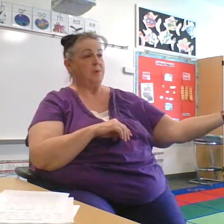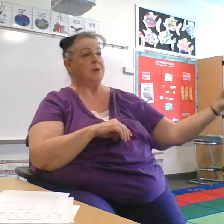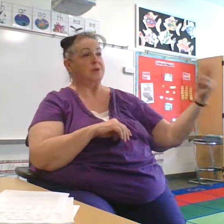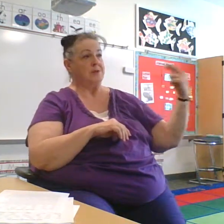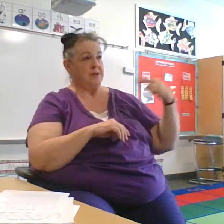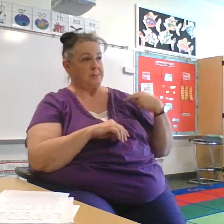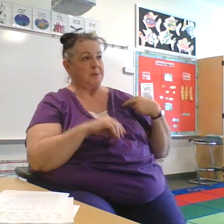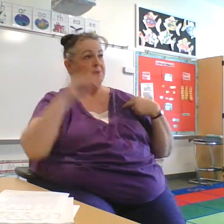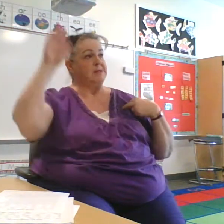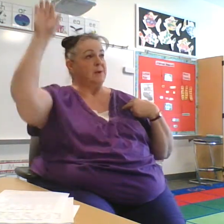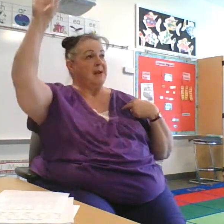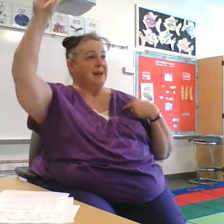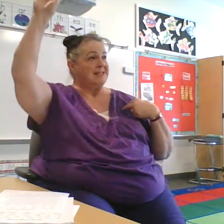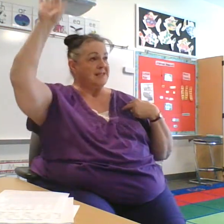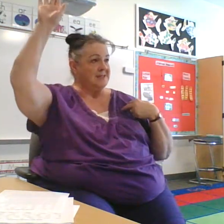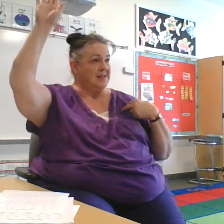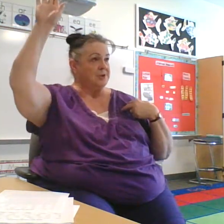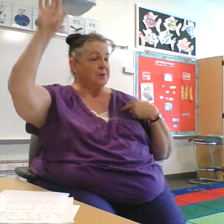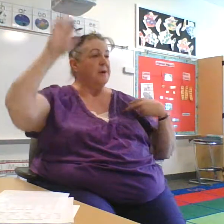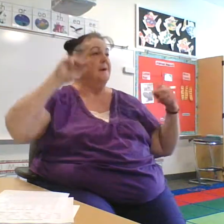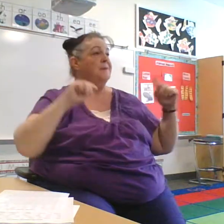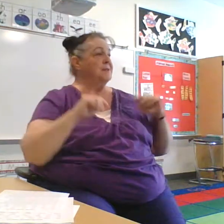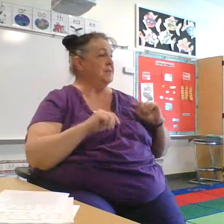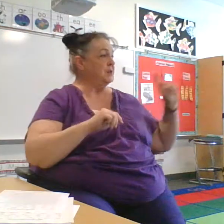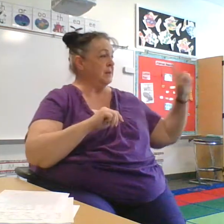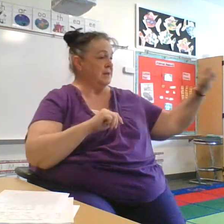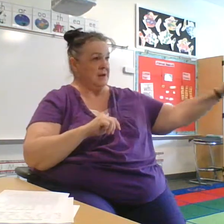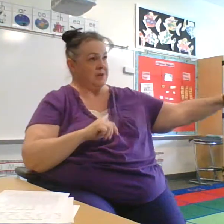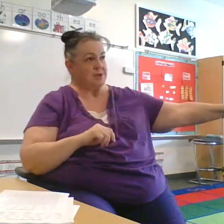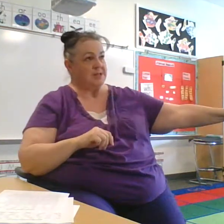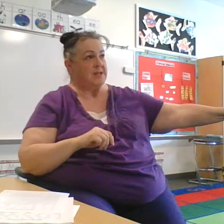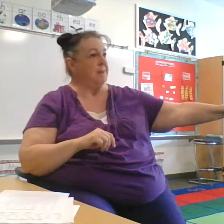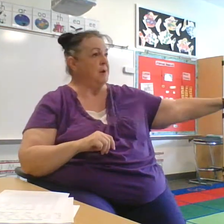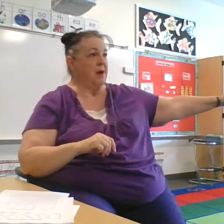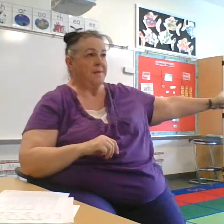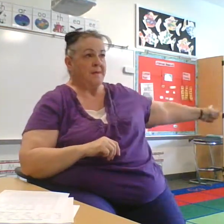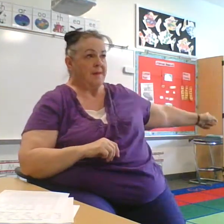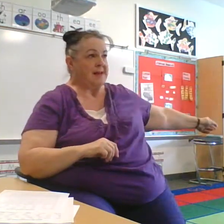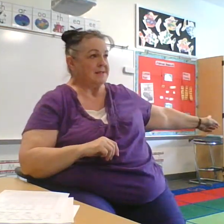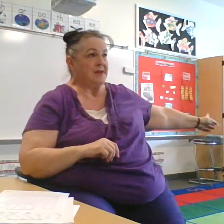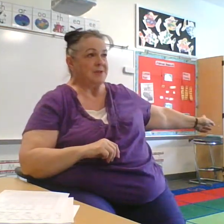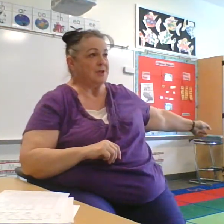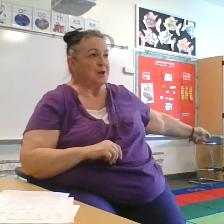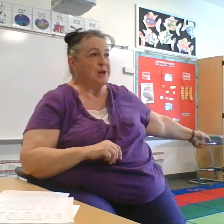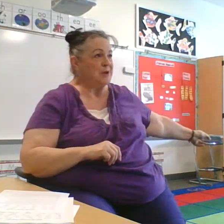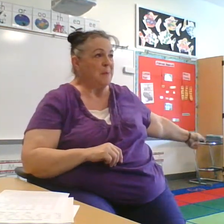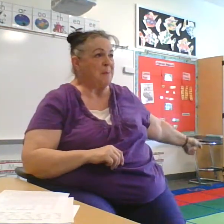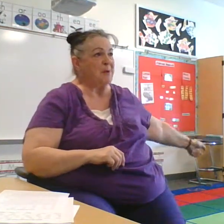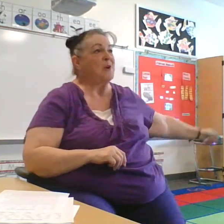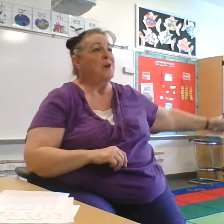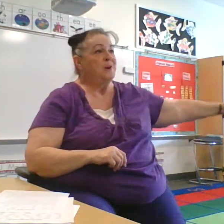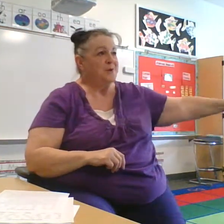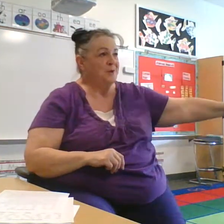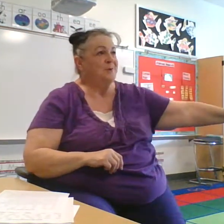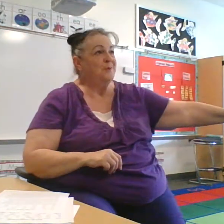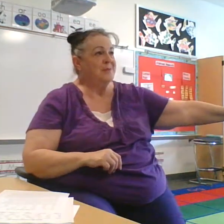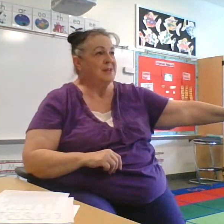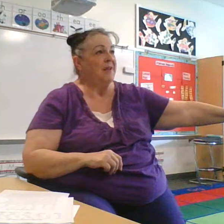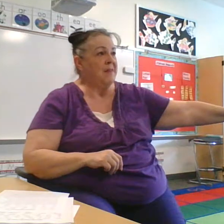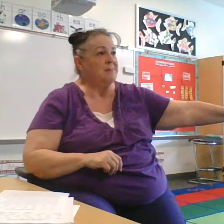question, they're supposed to raise their hand and ask the teacher. The teacher acknowledges them, not tells the interpreter to tell them